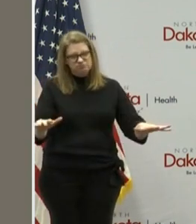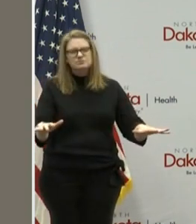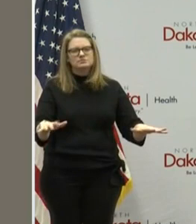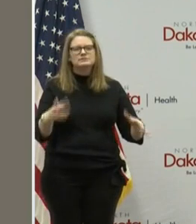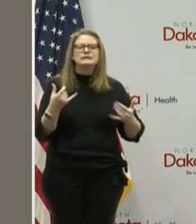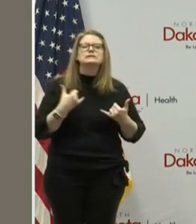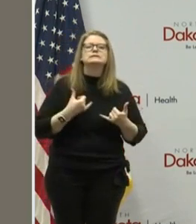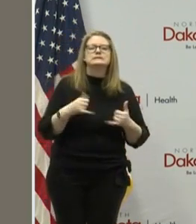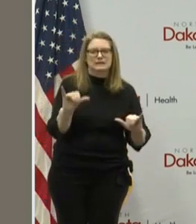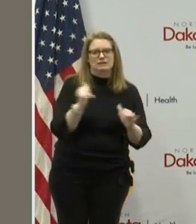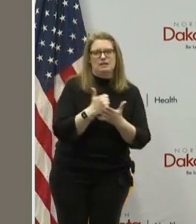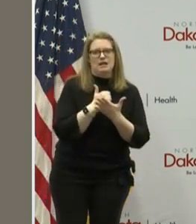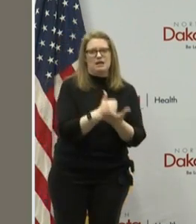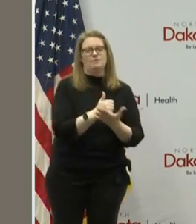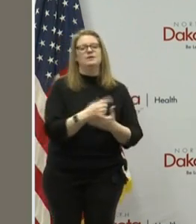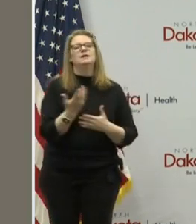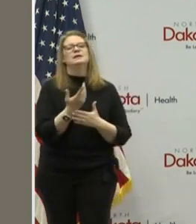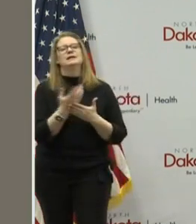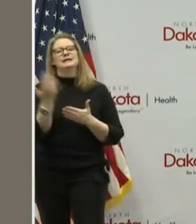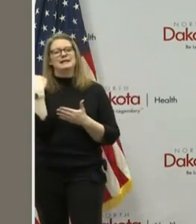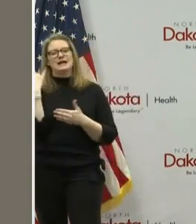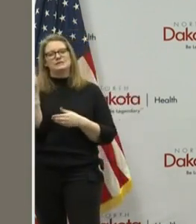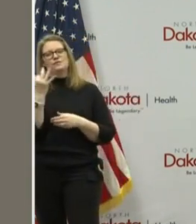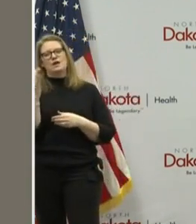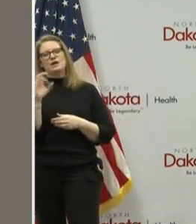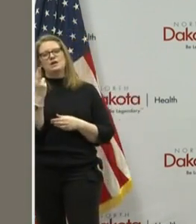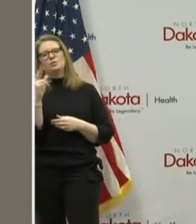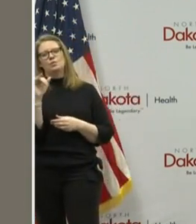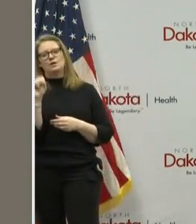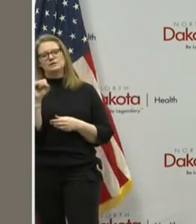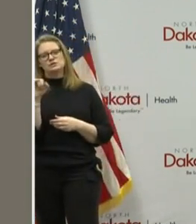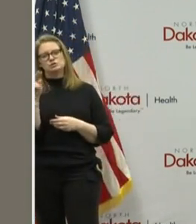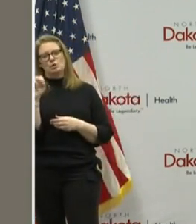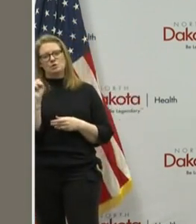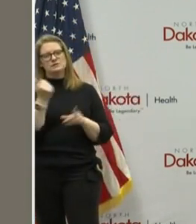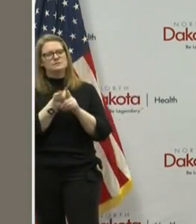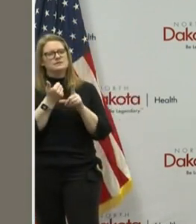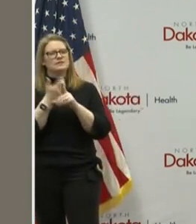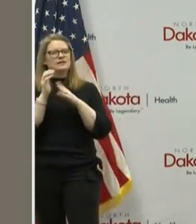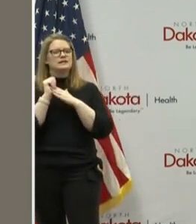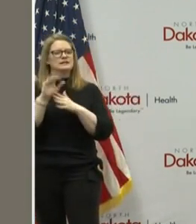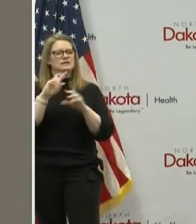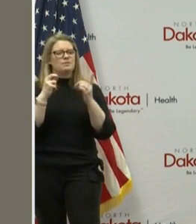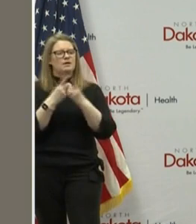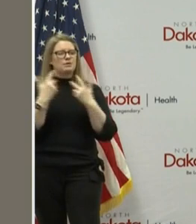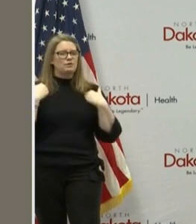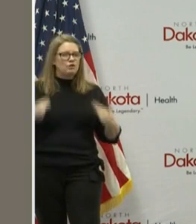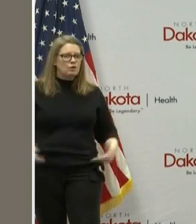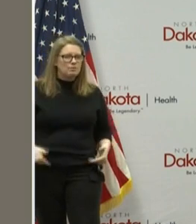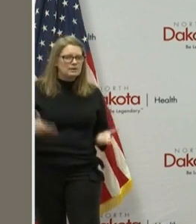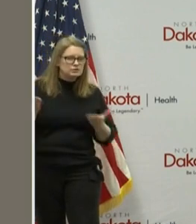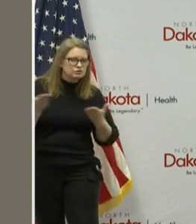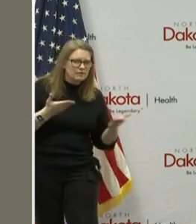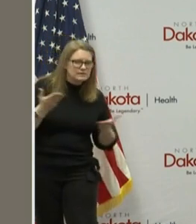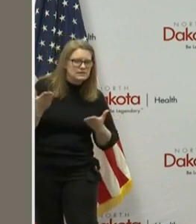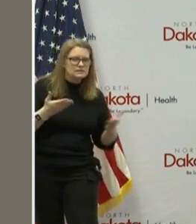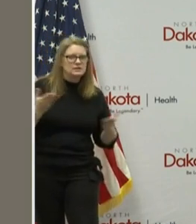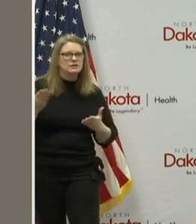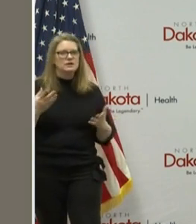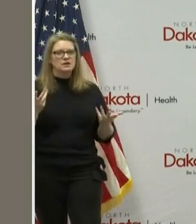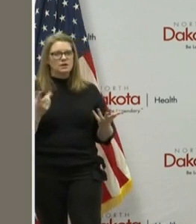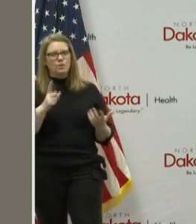from Chris Jones speaking last Friday, who leads our Department of Human Services, talking about the work that we're doing to support